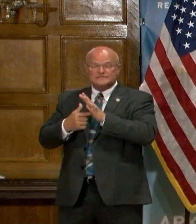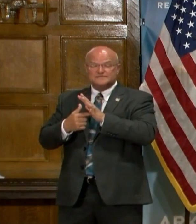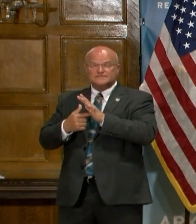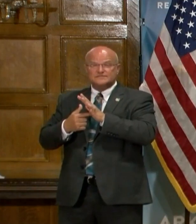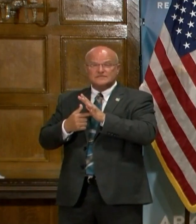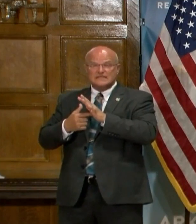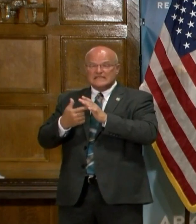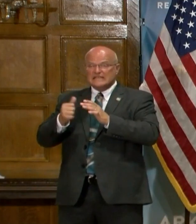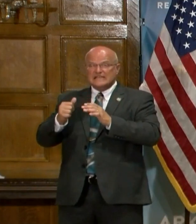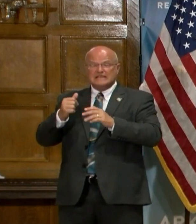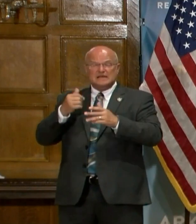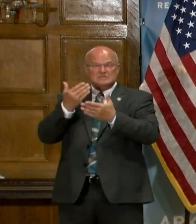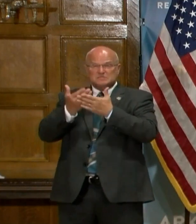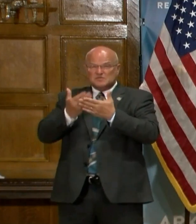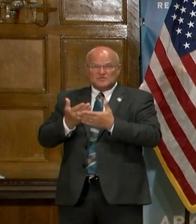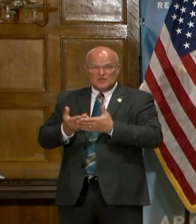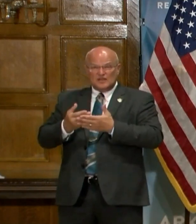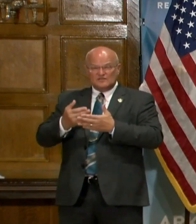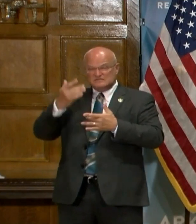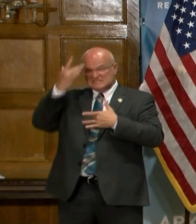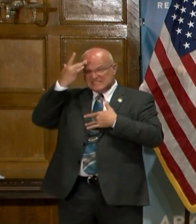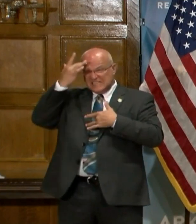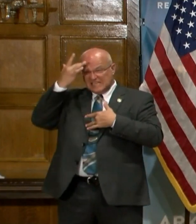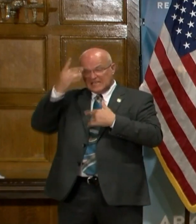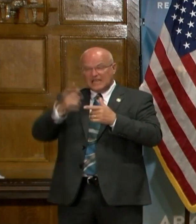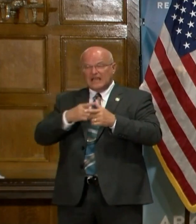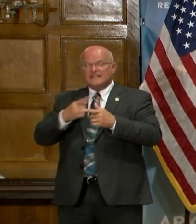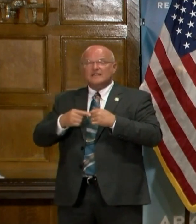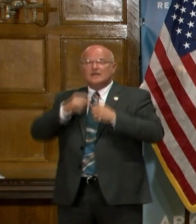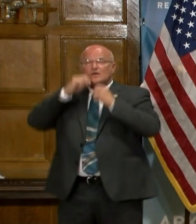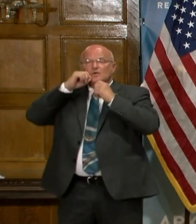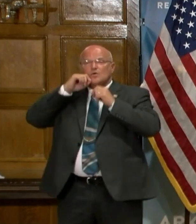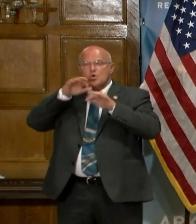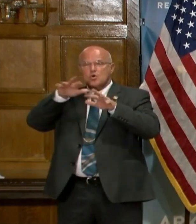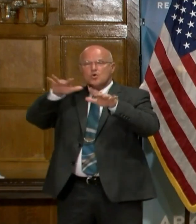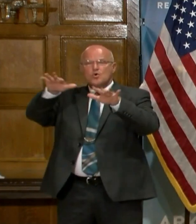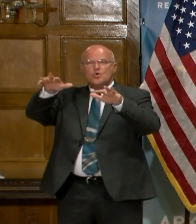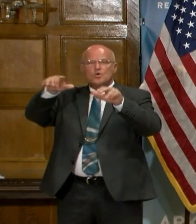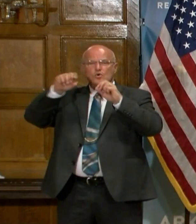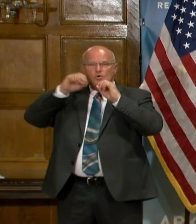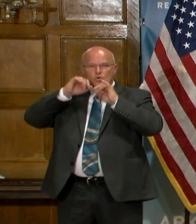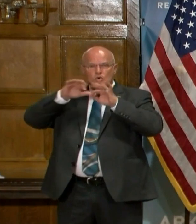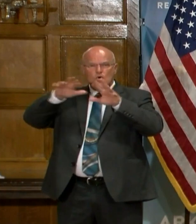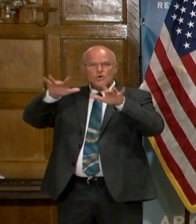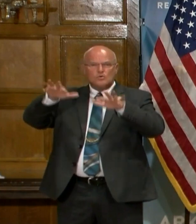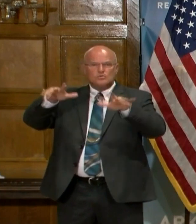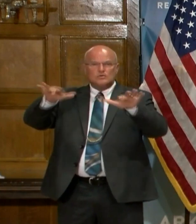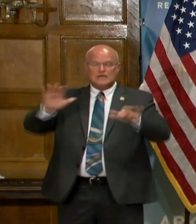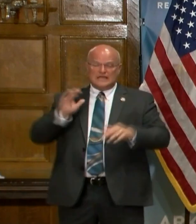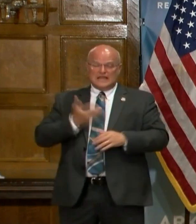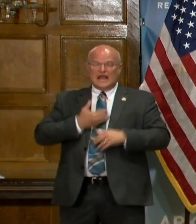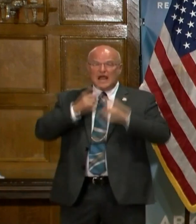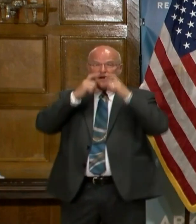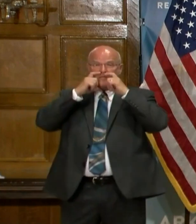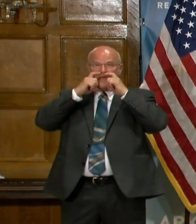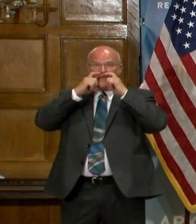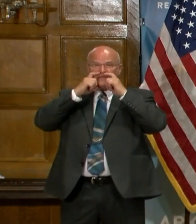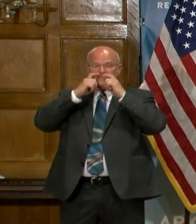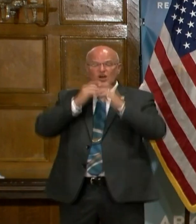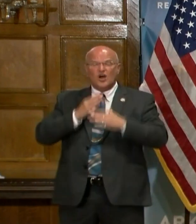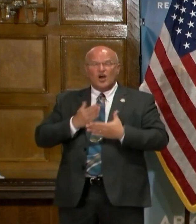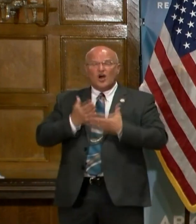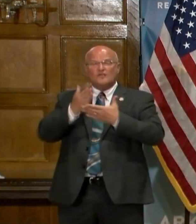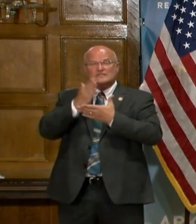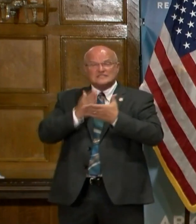pre-symptomatic, not showing any signs or symptoms, well, they're aerosolizing their virus, and then our masks offer